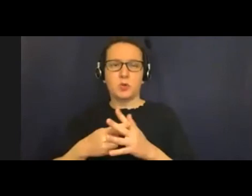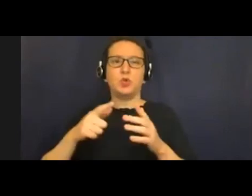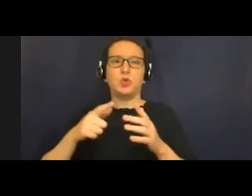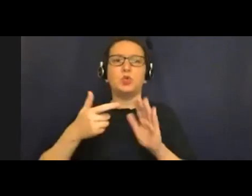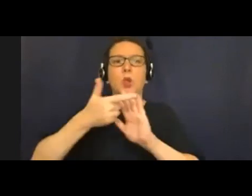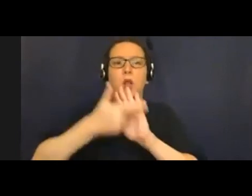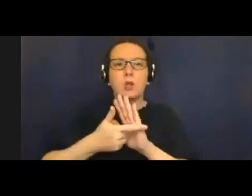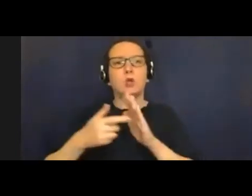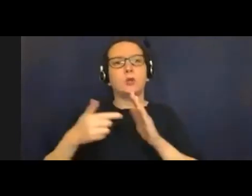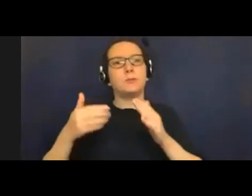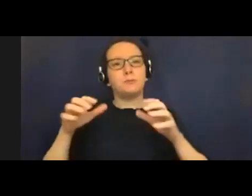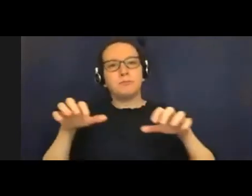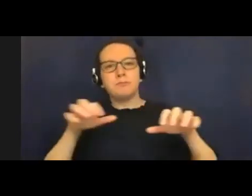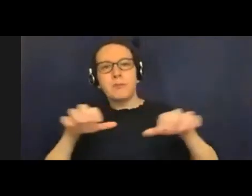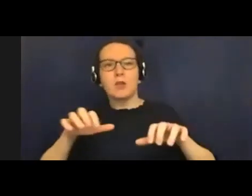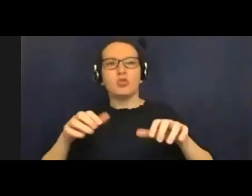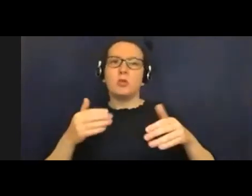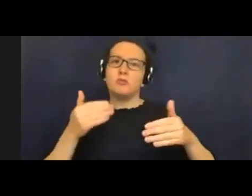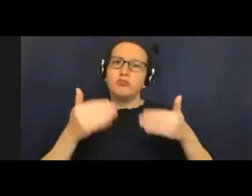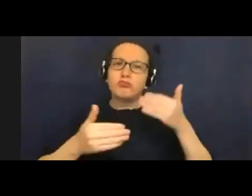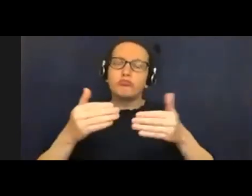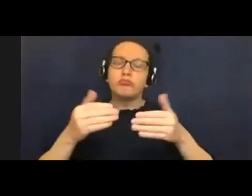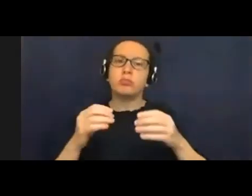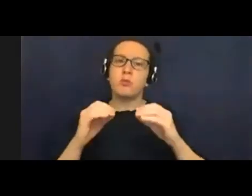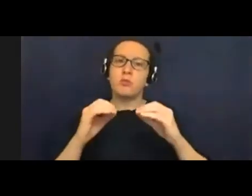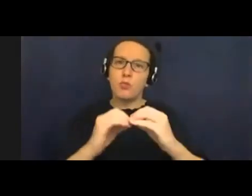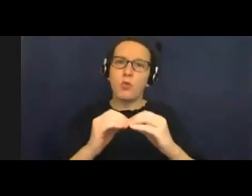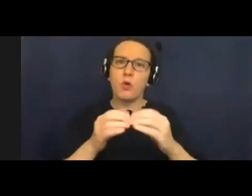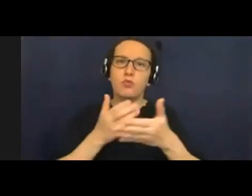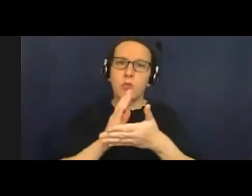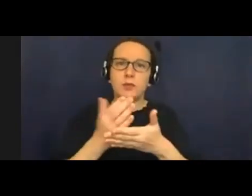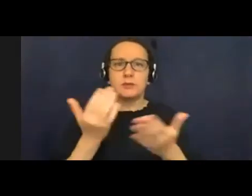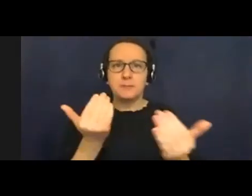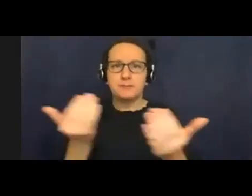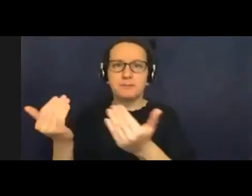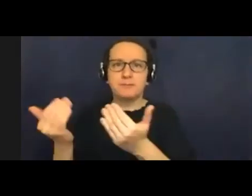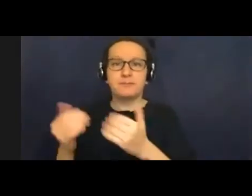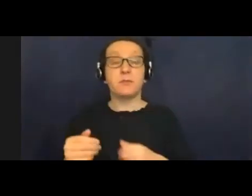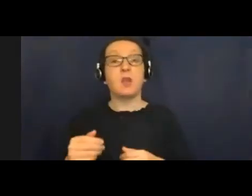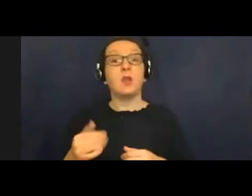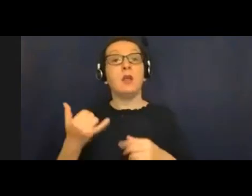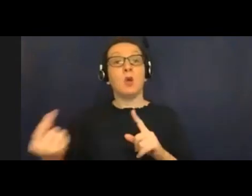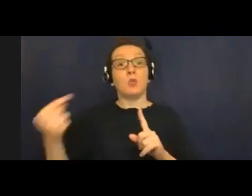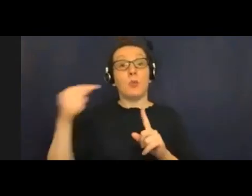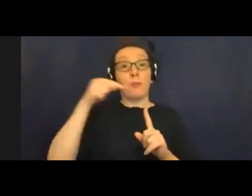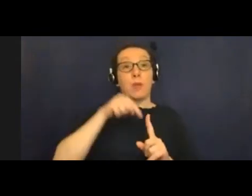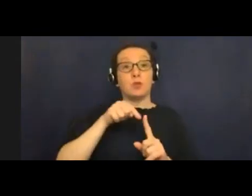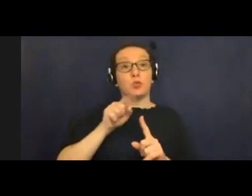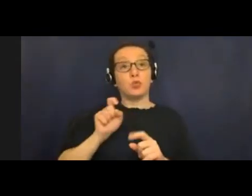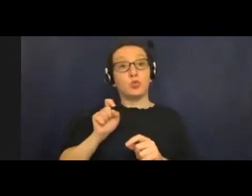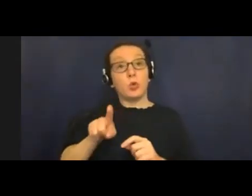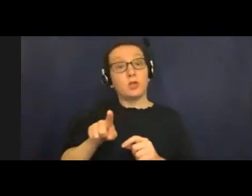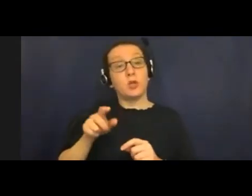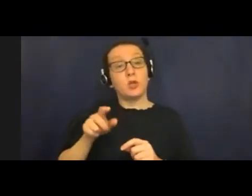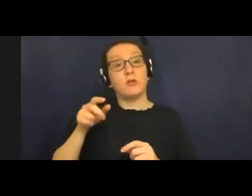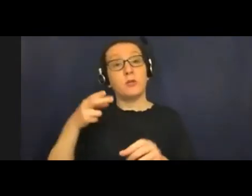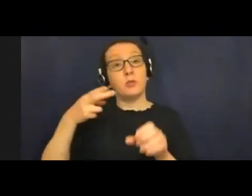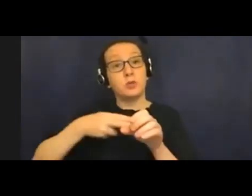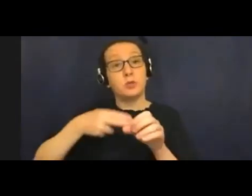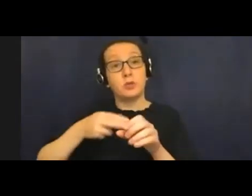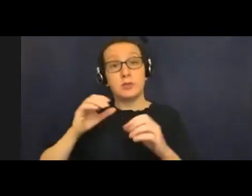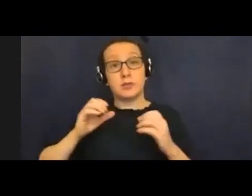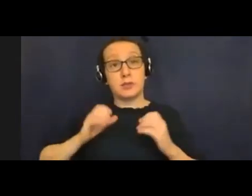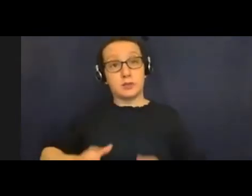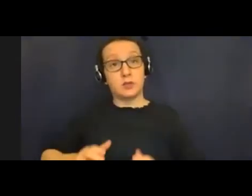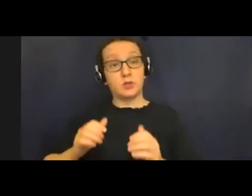Now, coming back to the question of the participation of citizens with disabilities in elections